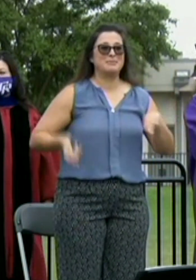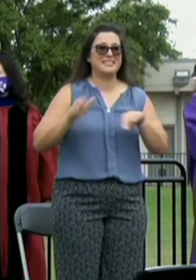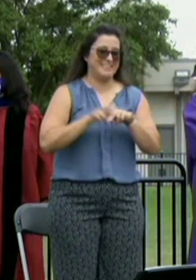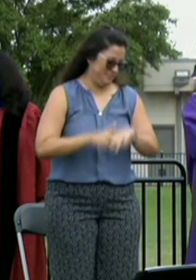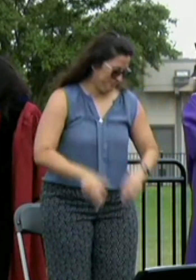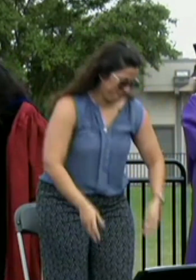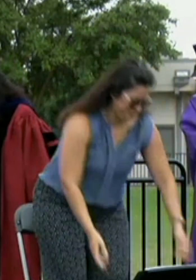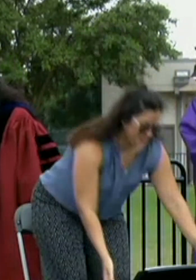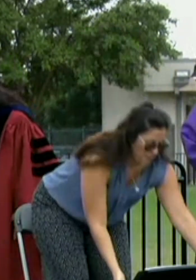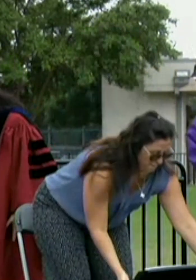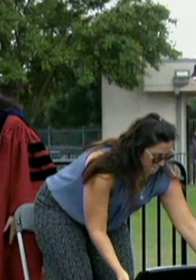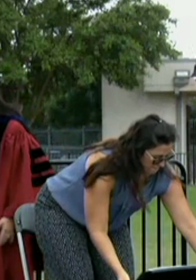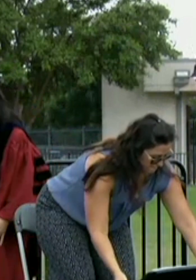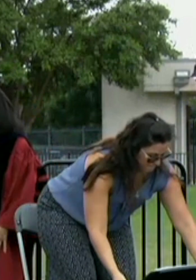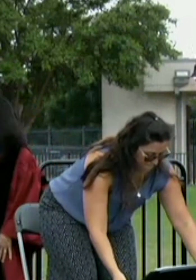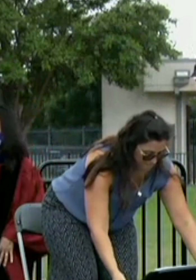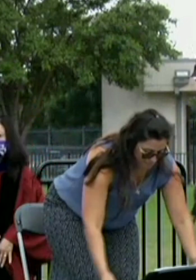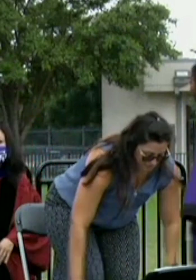seated.